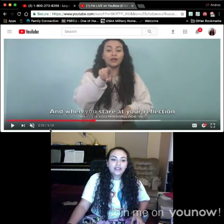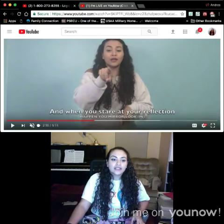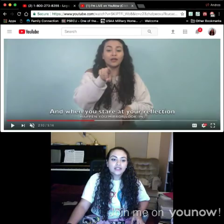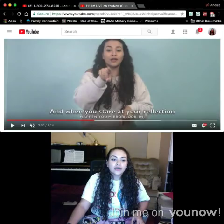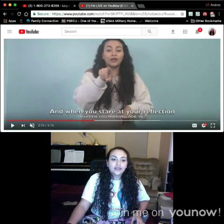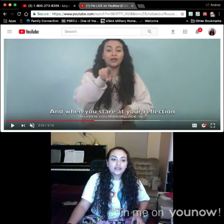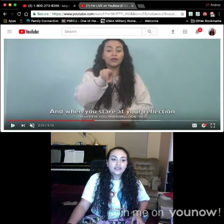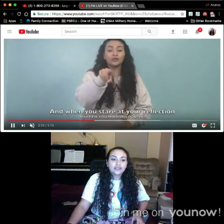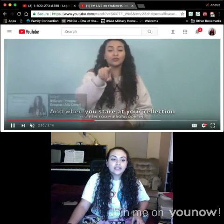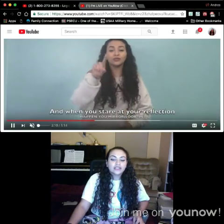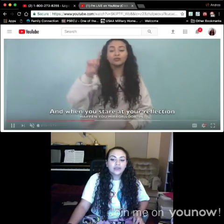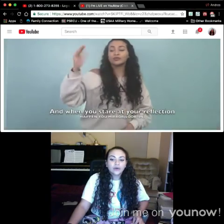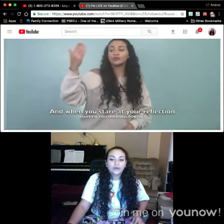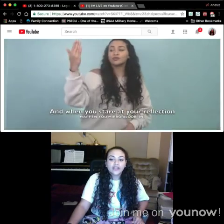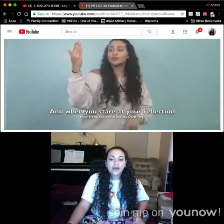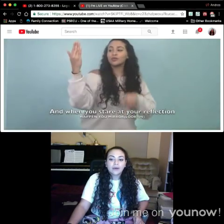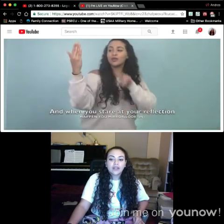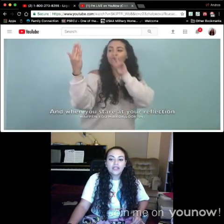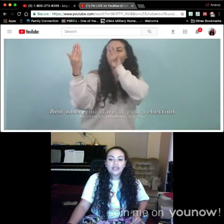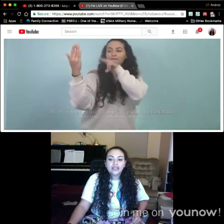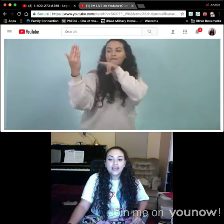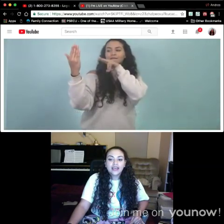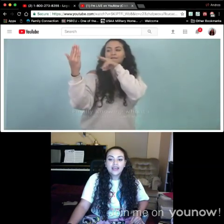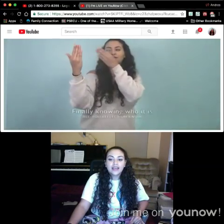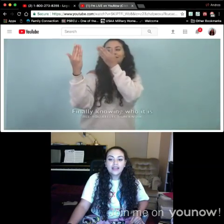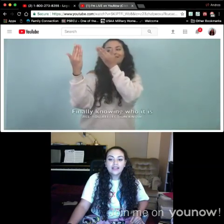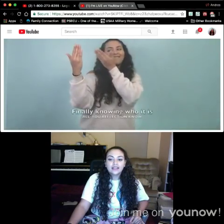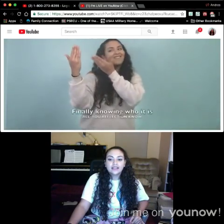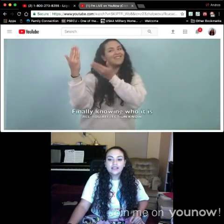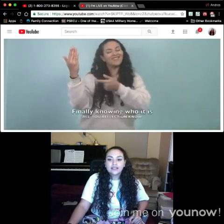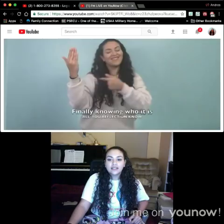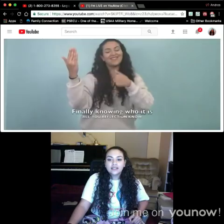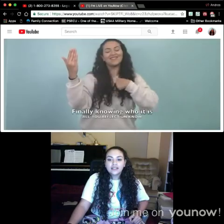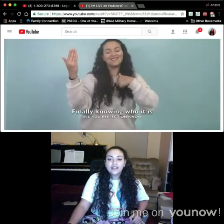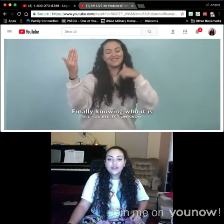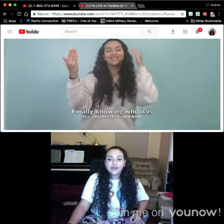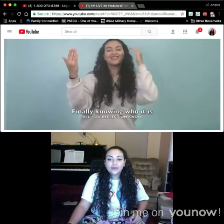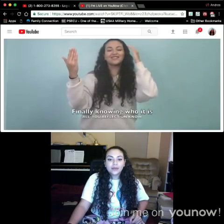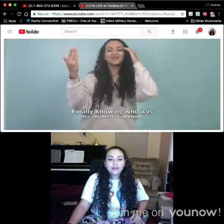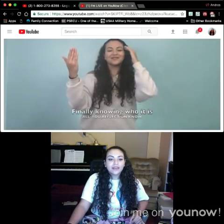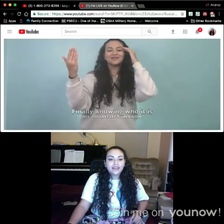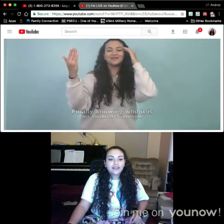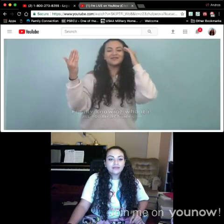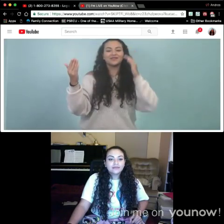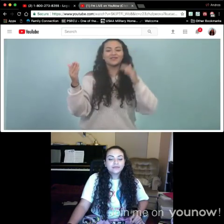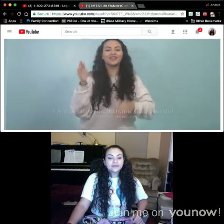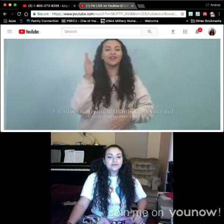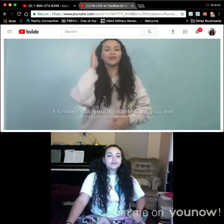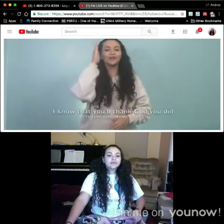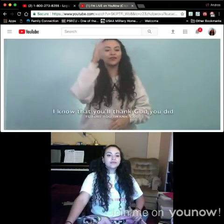Okay, so let's go over that part again. Thank you, Joe, for becoming a fan.